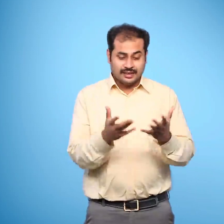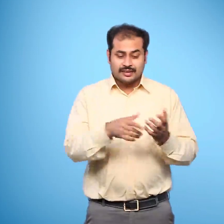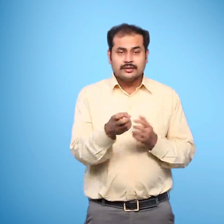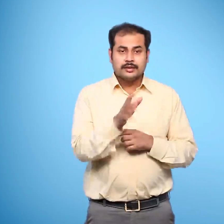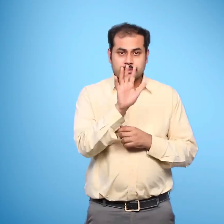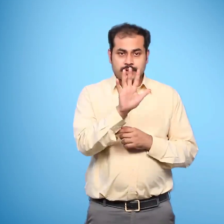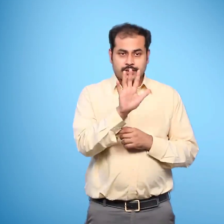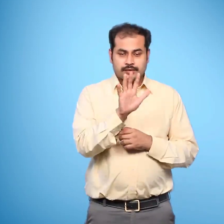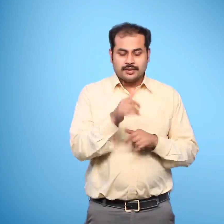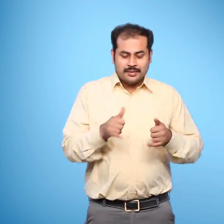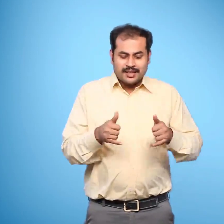Item 5. Doll.